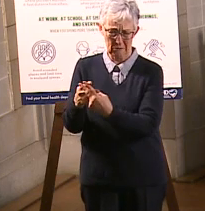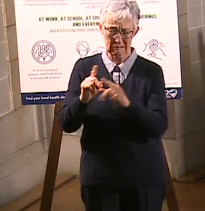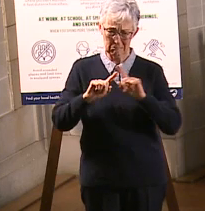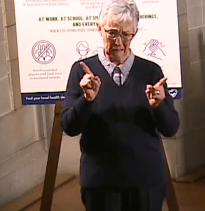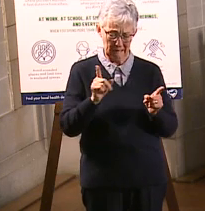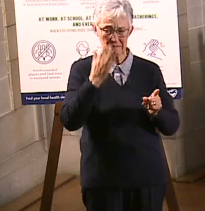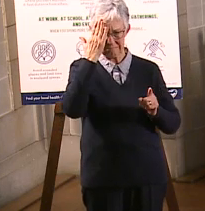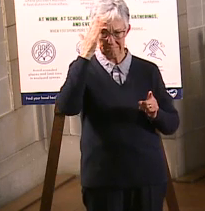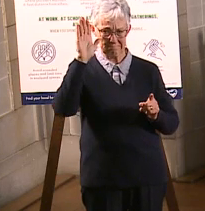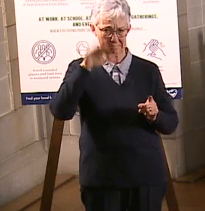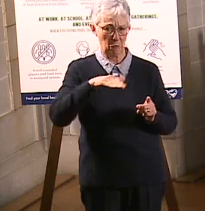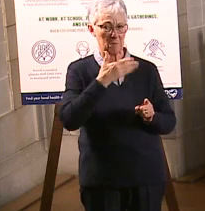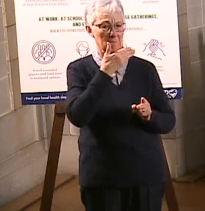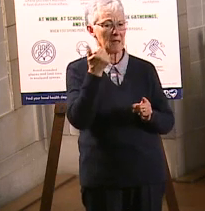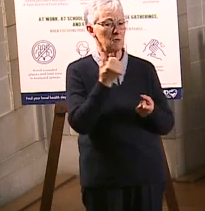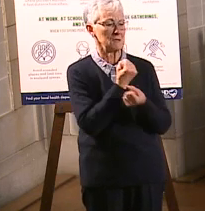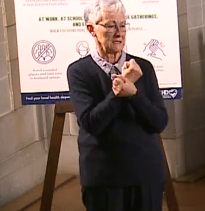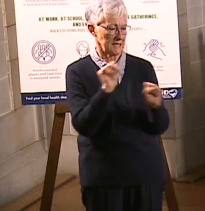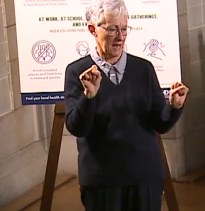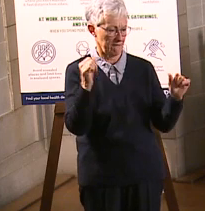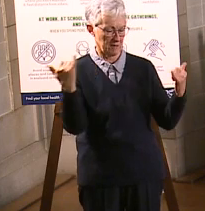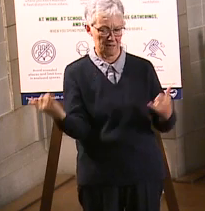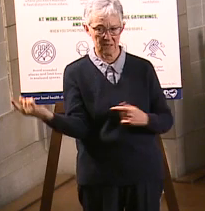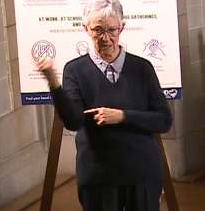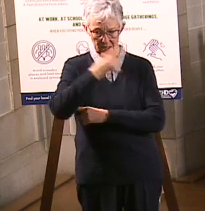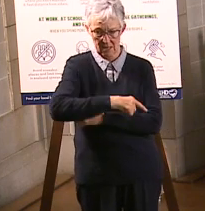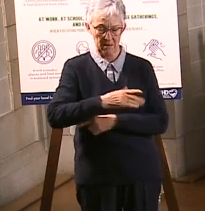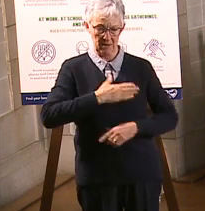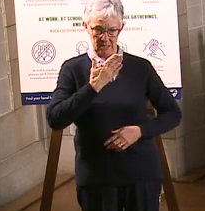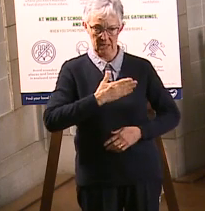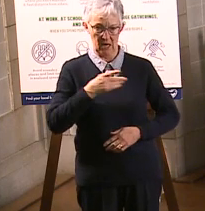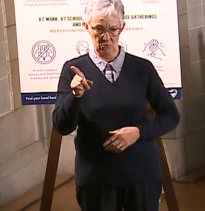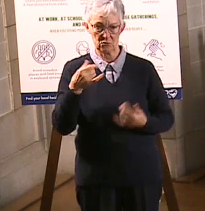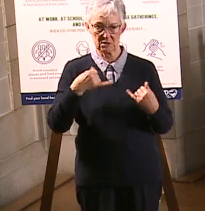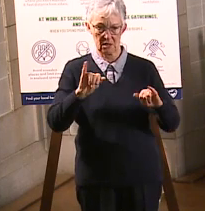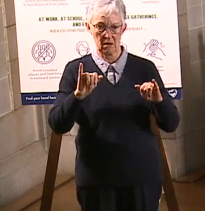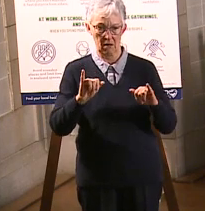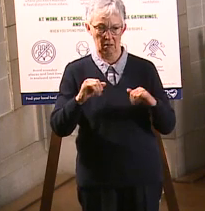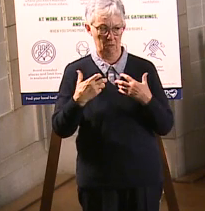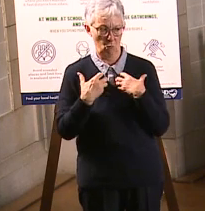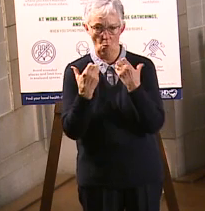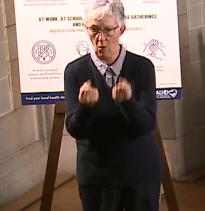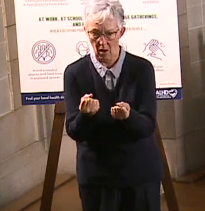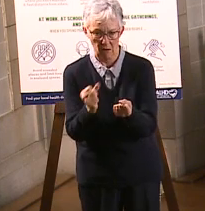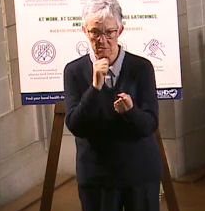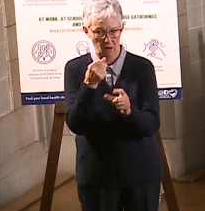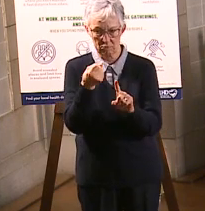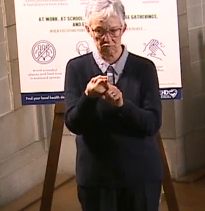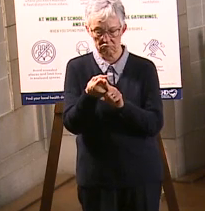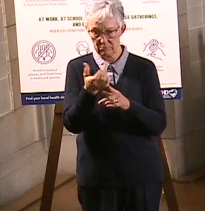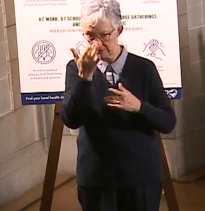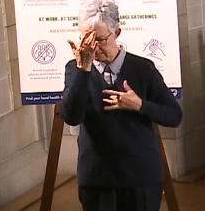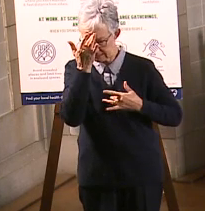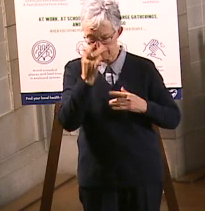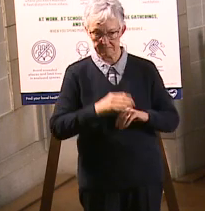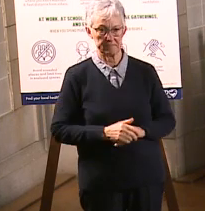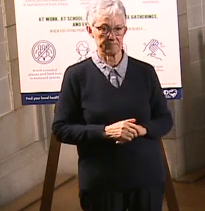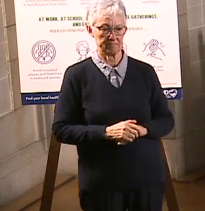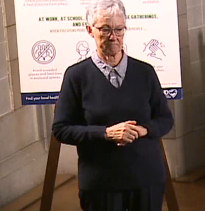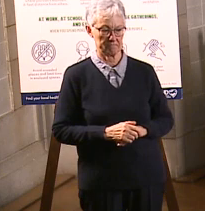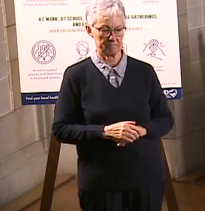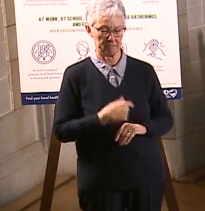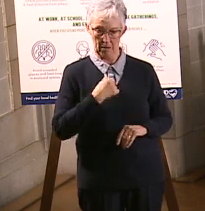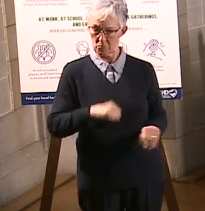this day and age, and I'm glad to see you're well. And it's my honor to be here with you and